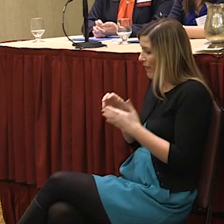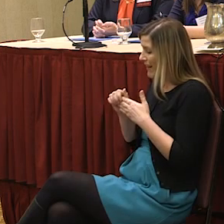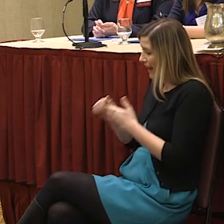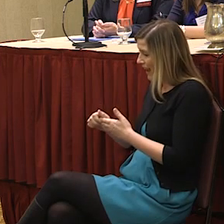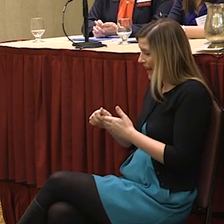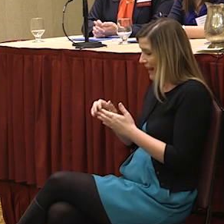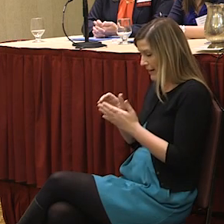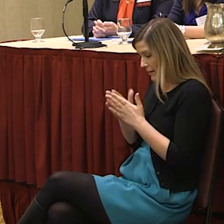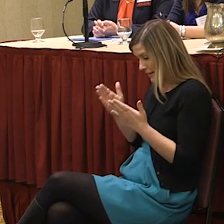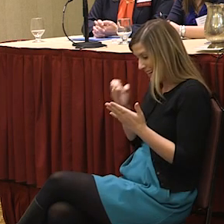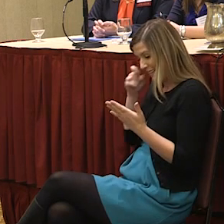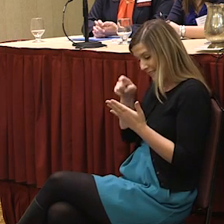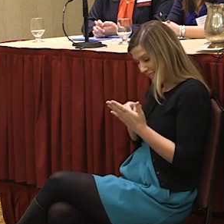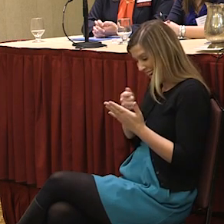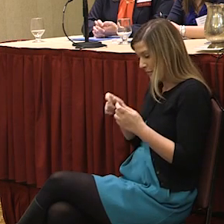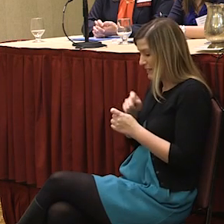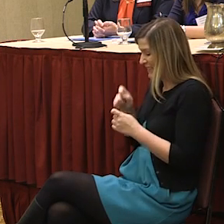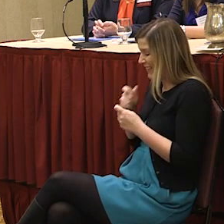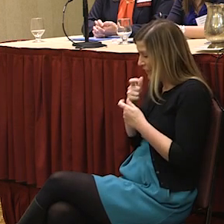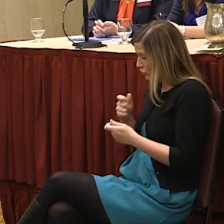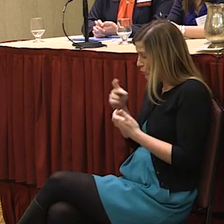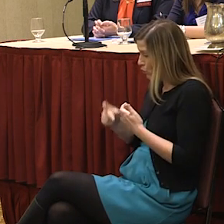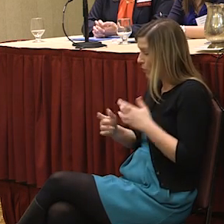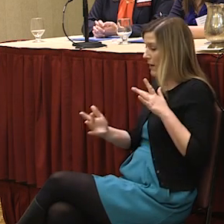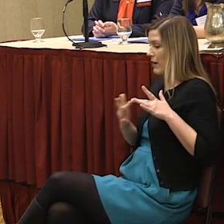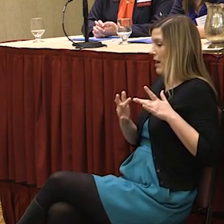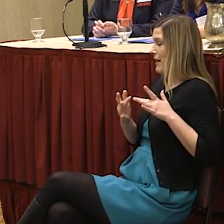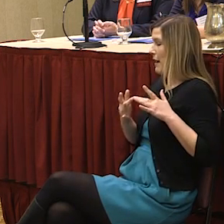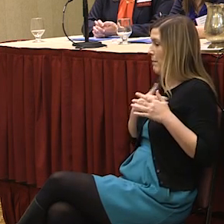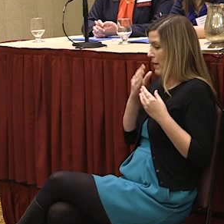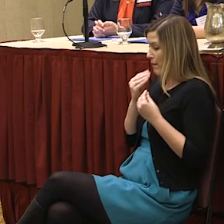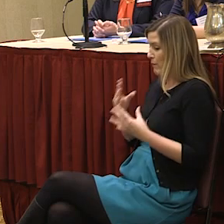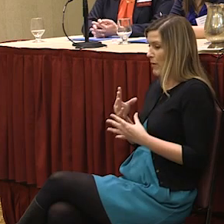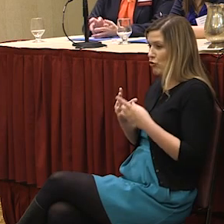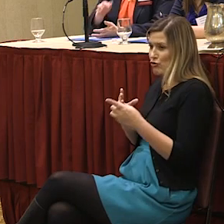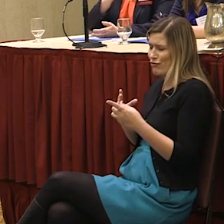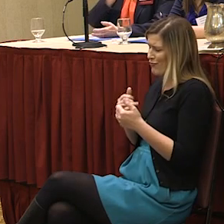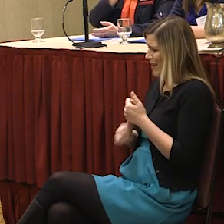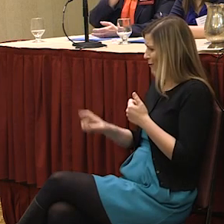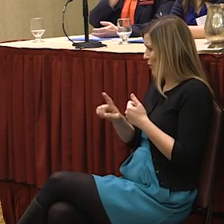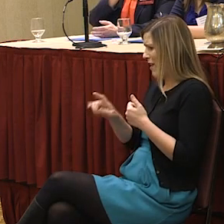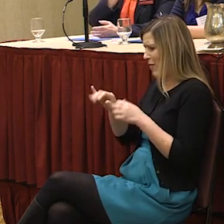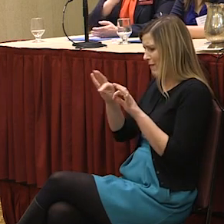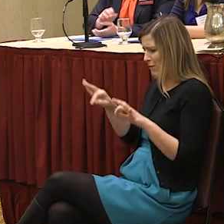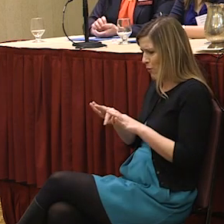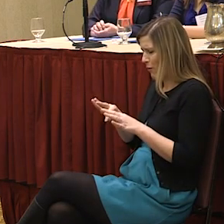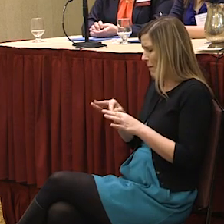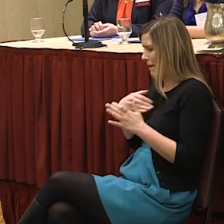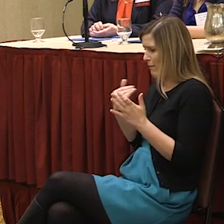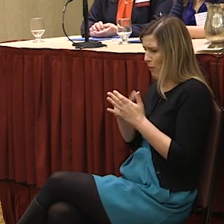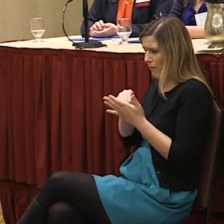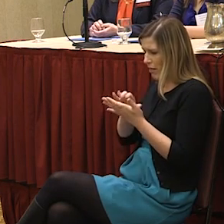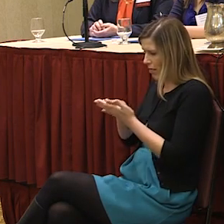and if there's any particular program of interest, then you can contact us. My information's everywhere on that form, and